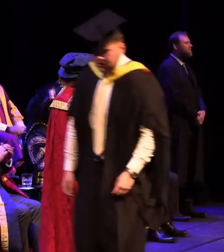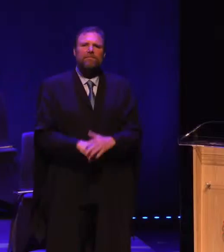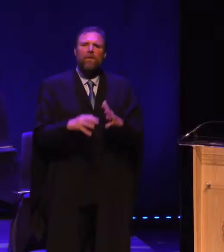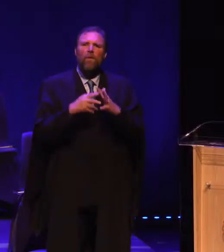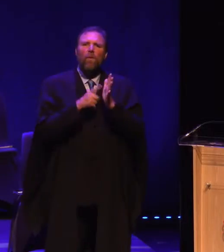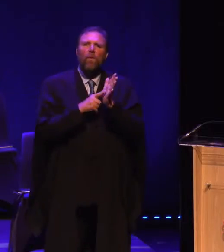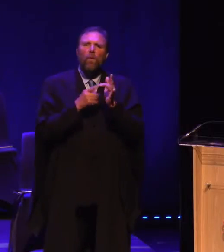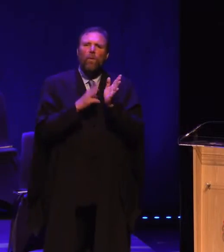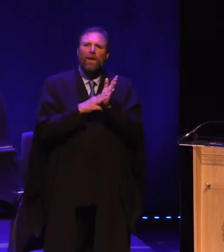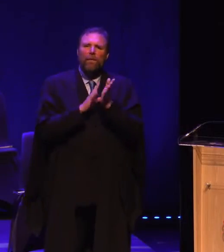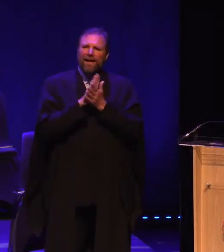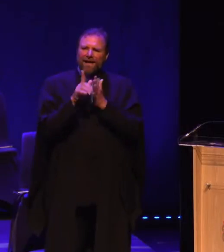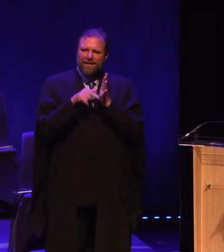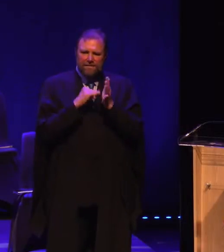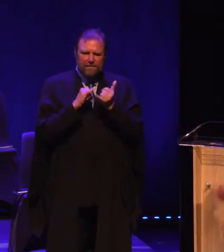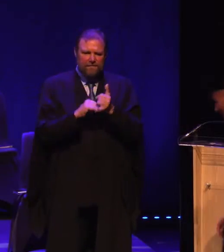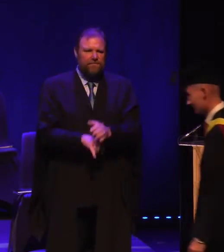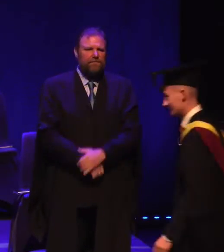William Pitt.